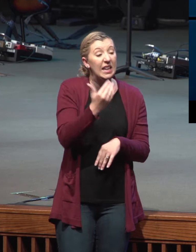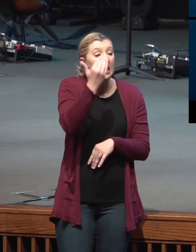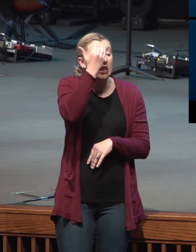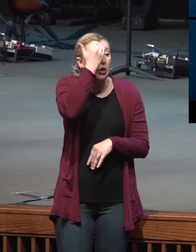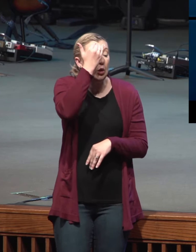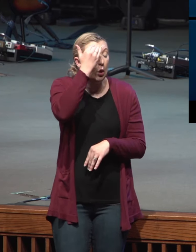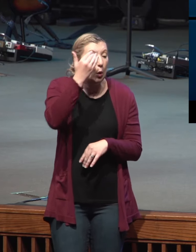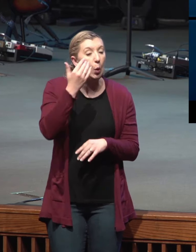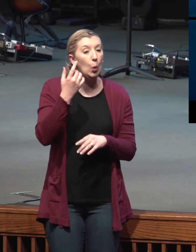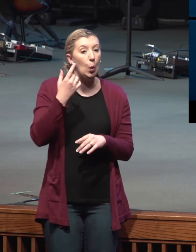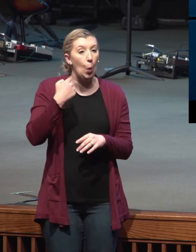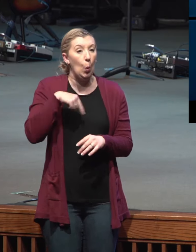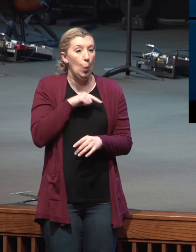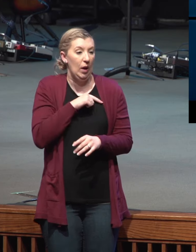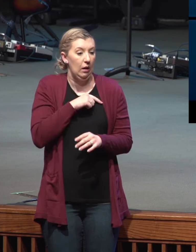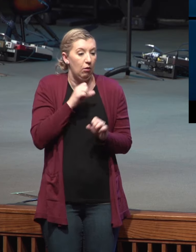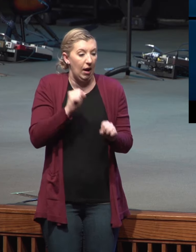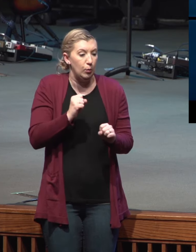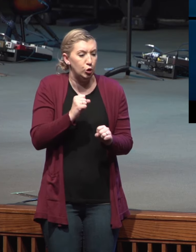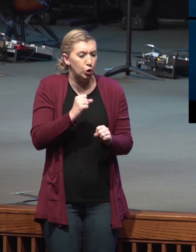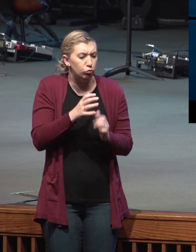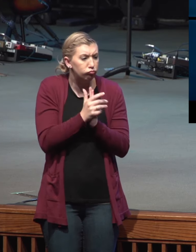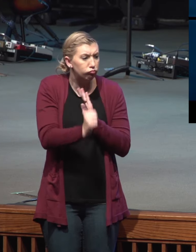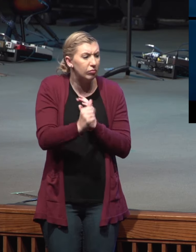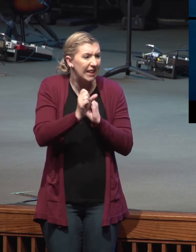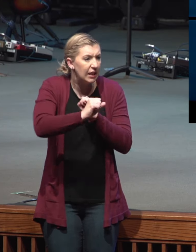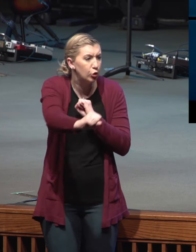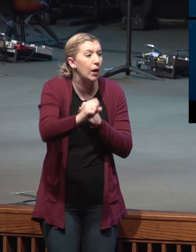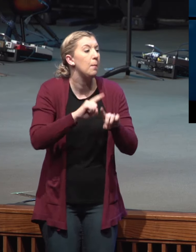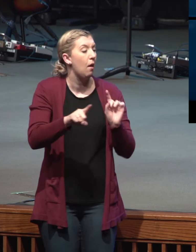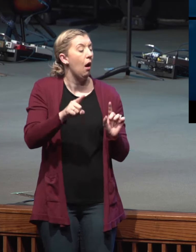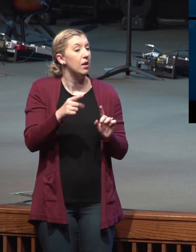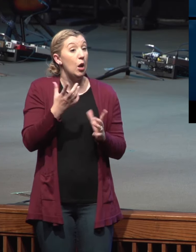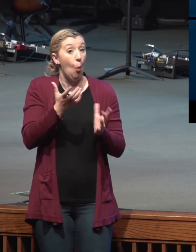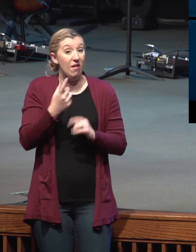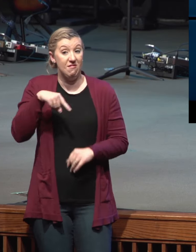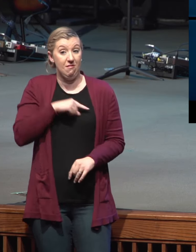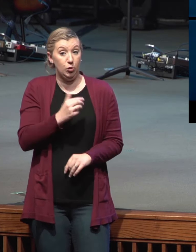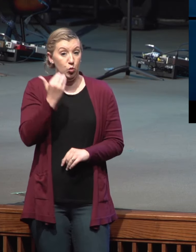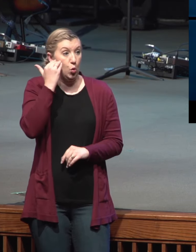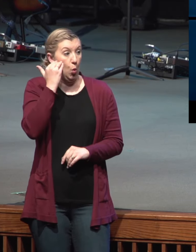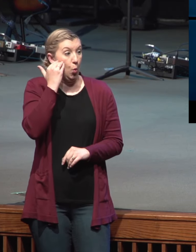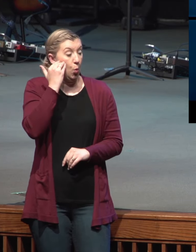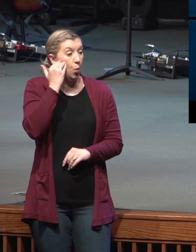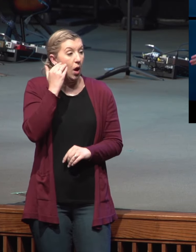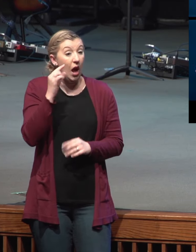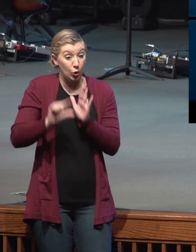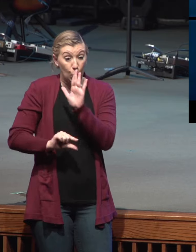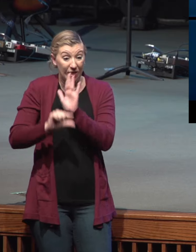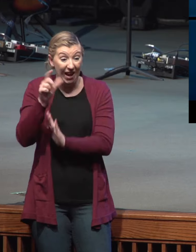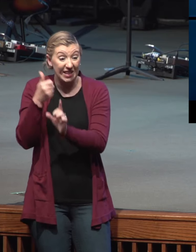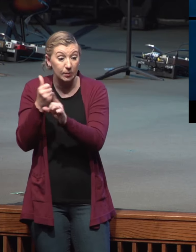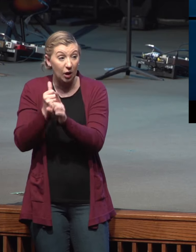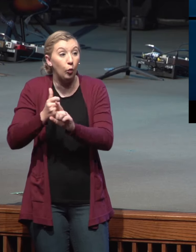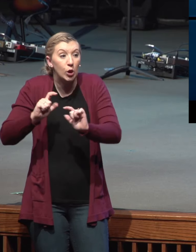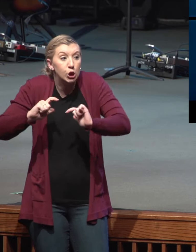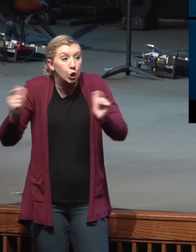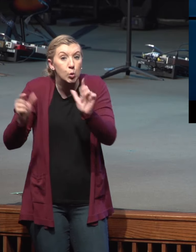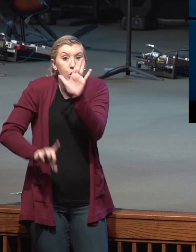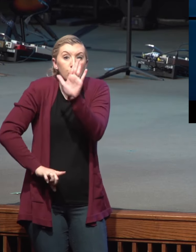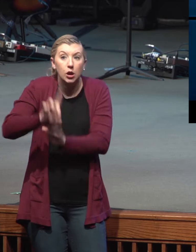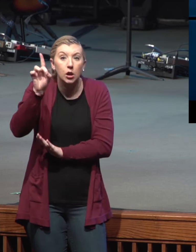propensity to exaggerate. But he wants us to know that Goliath was huge.